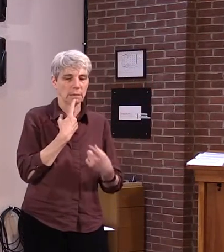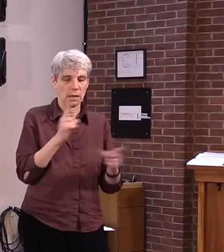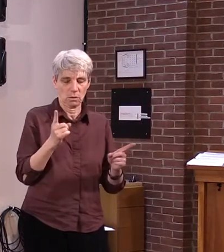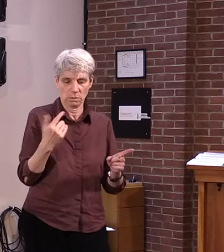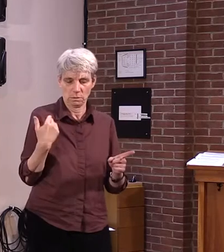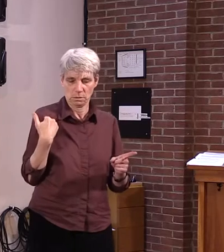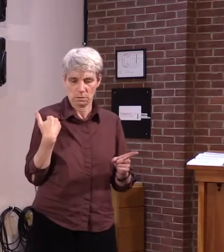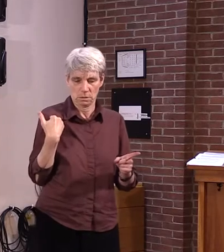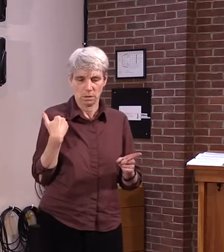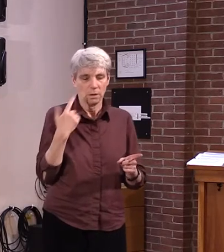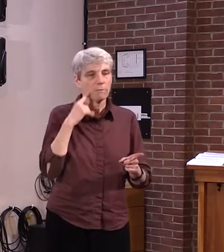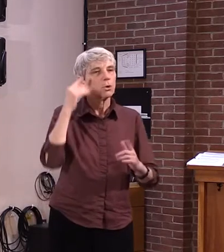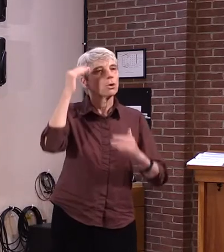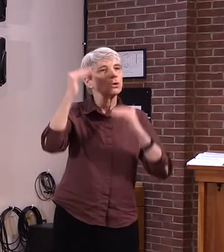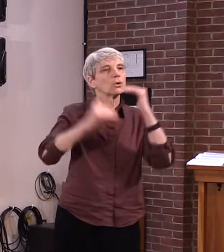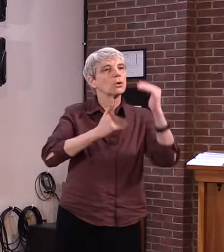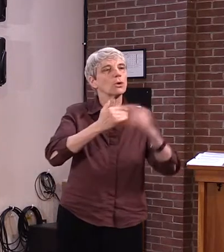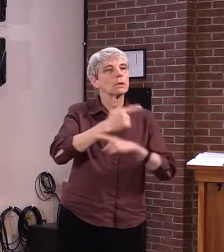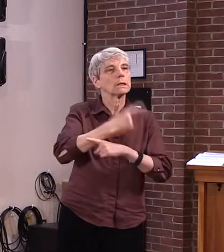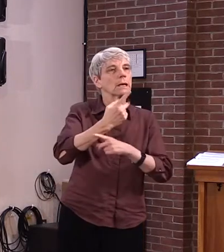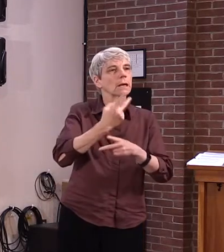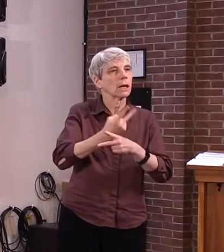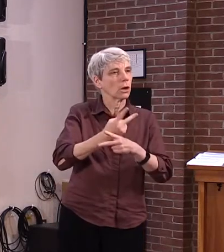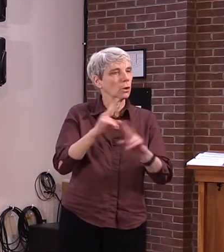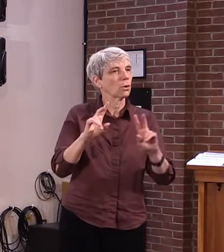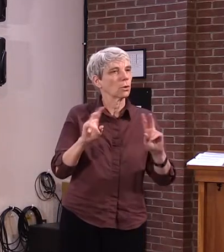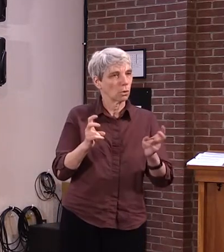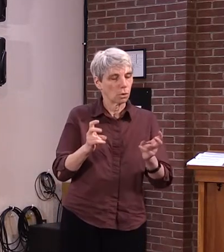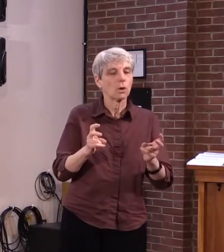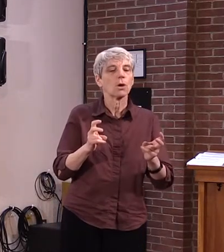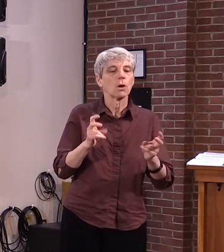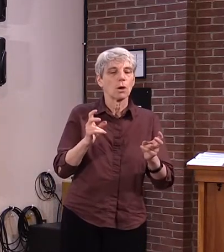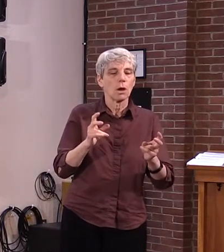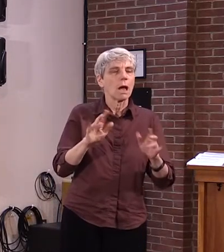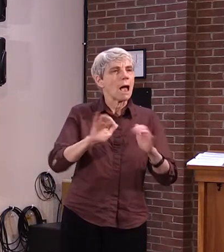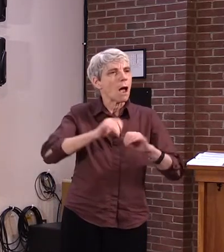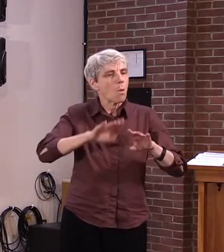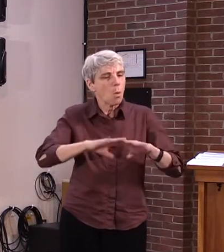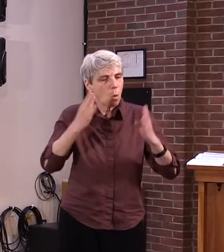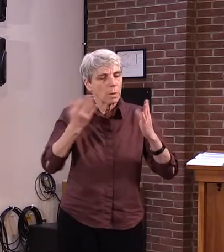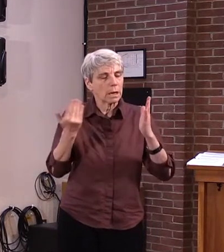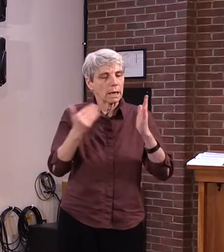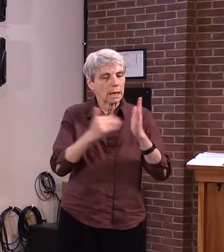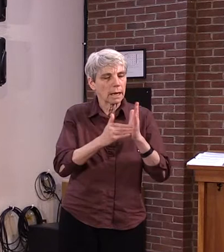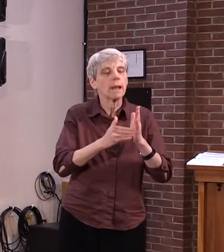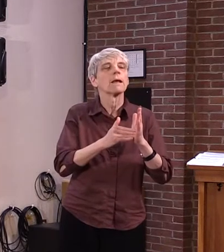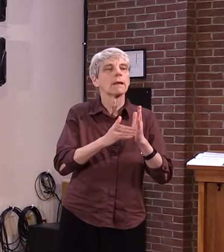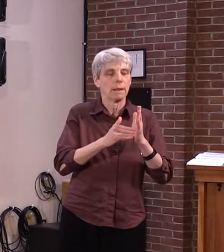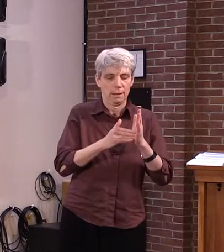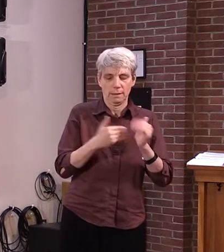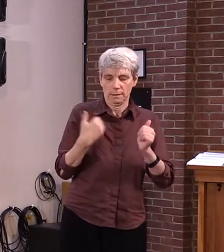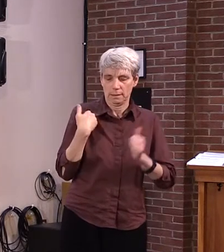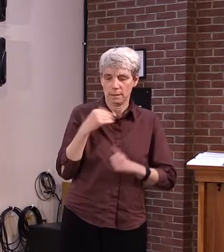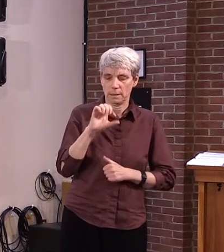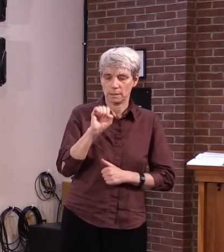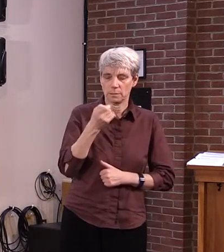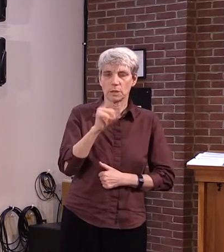as I was pretty sure, we did release adult day reopening guidance effective